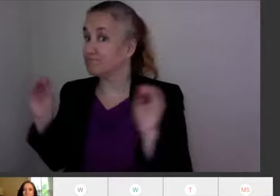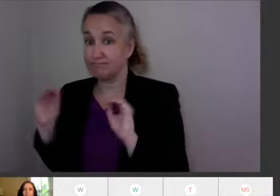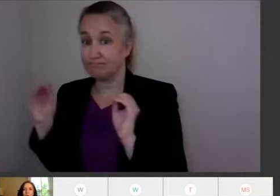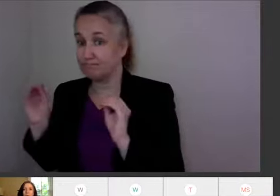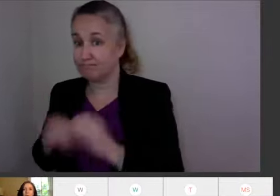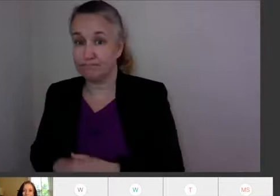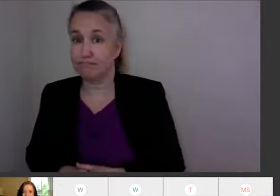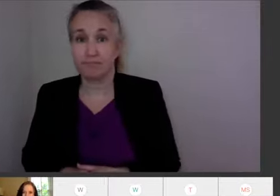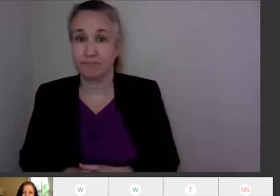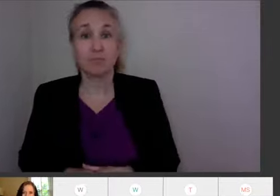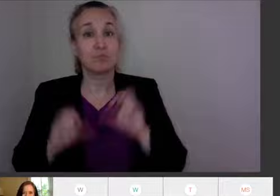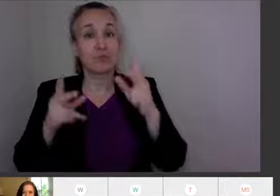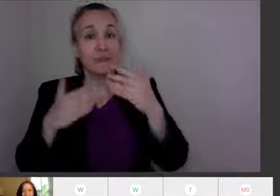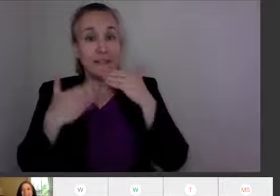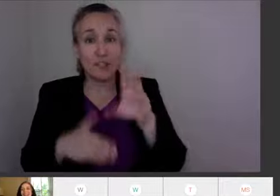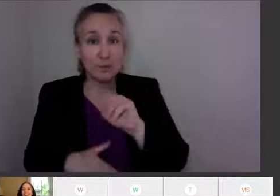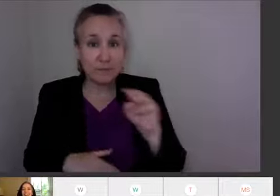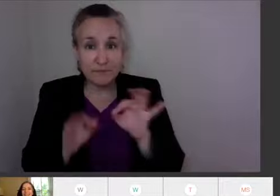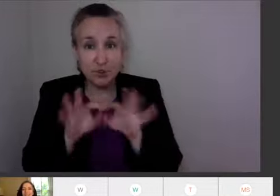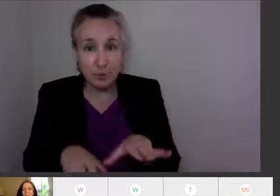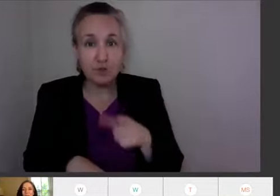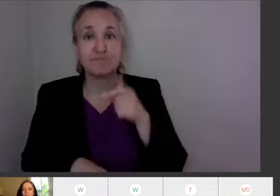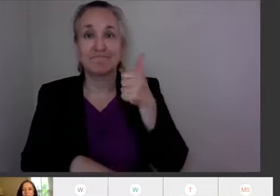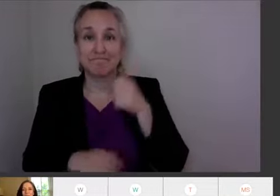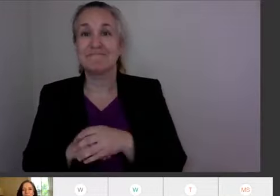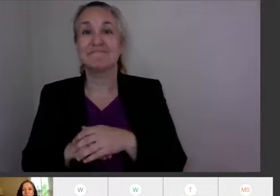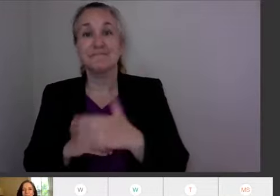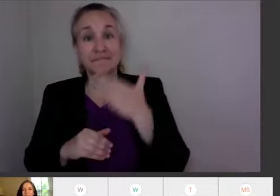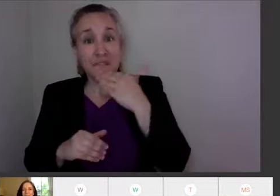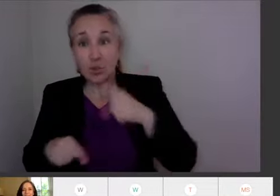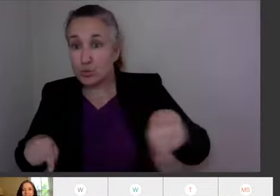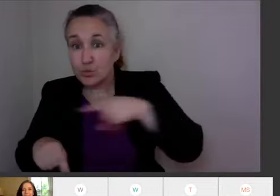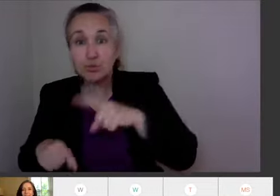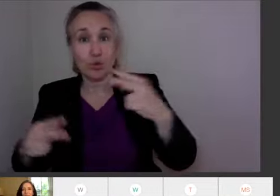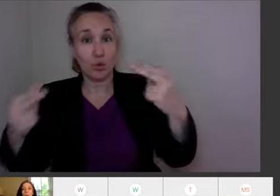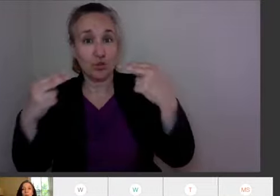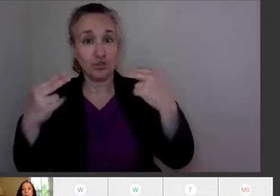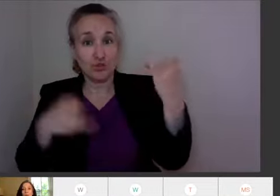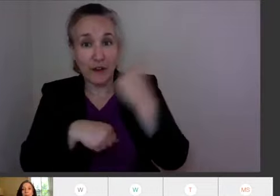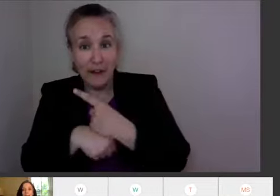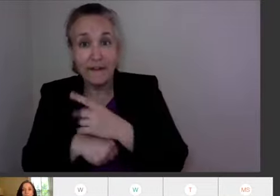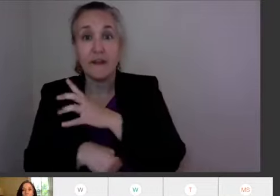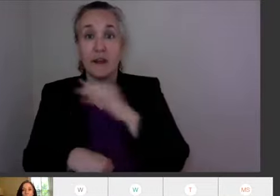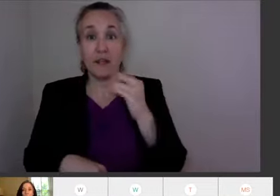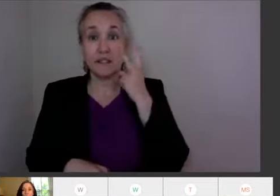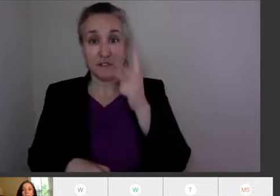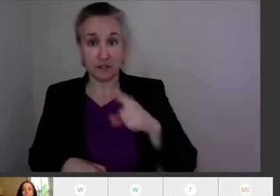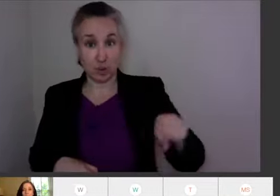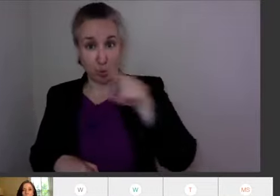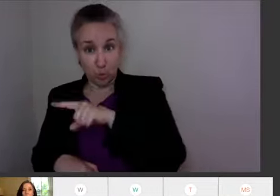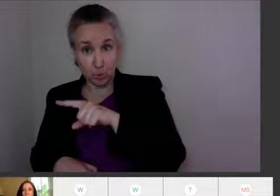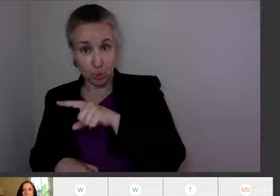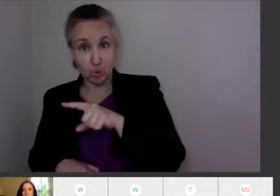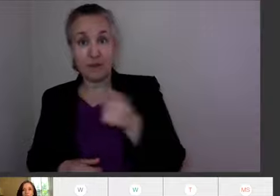Okay. Well, thank you, Megan. And thank you, everybody, for watching today. And we will see you